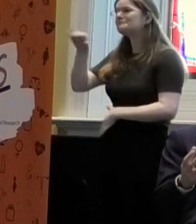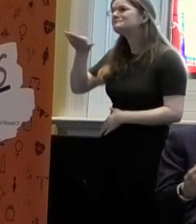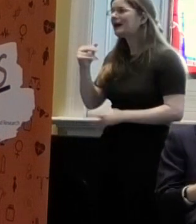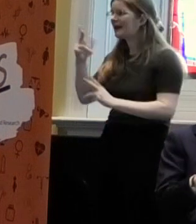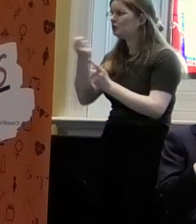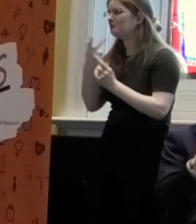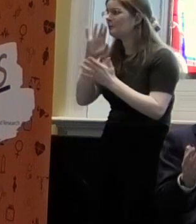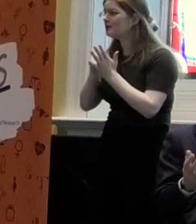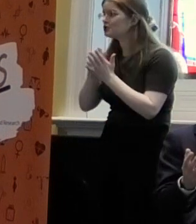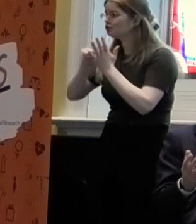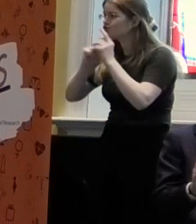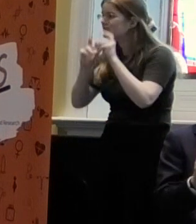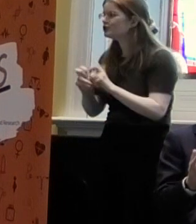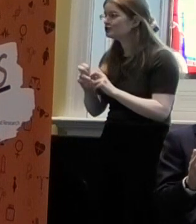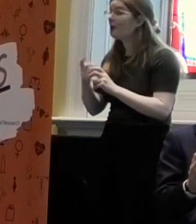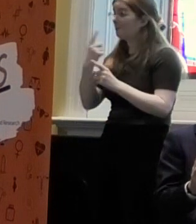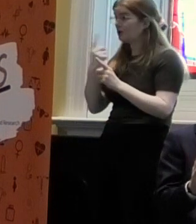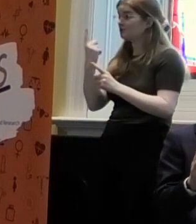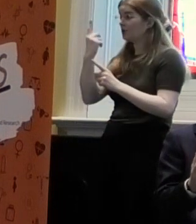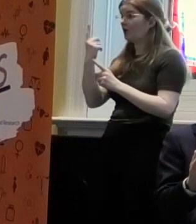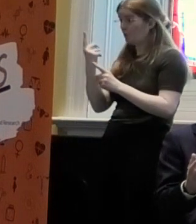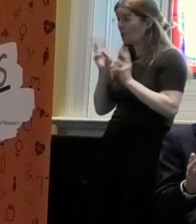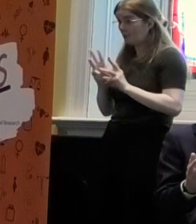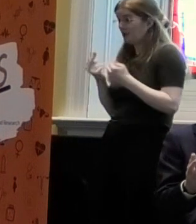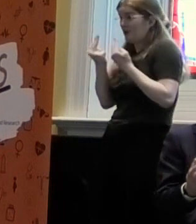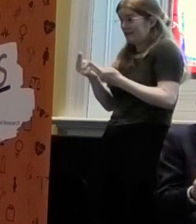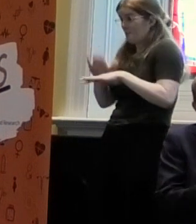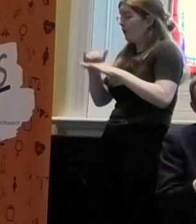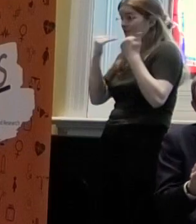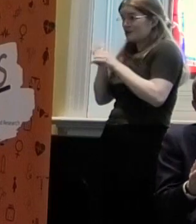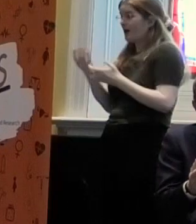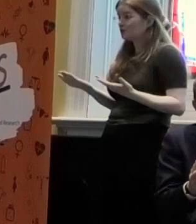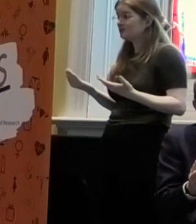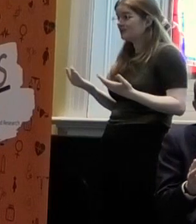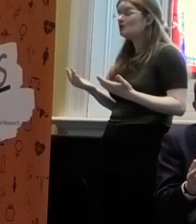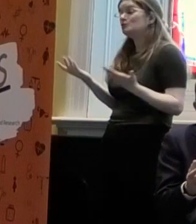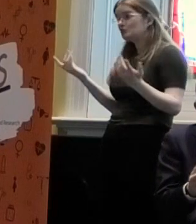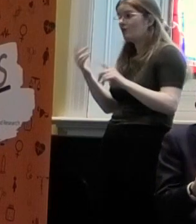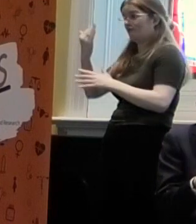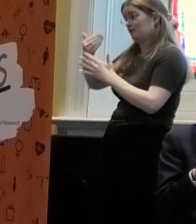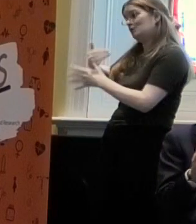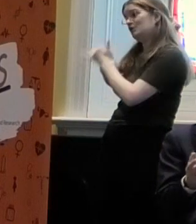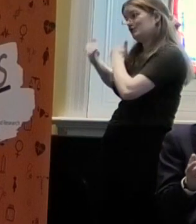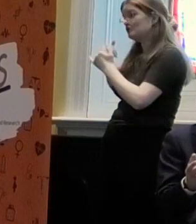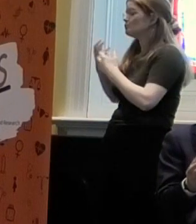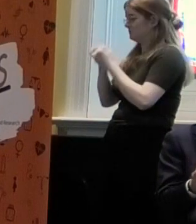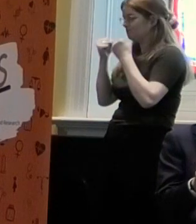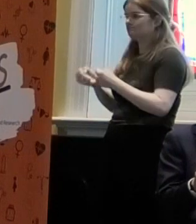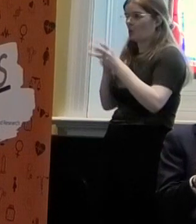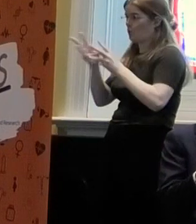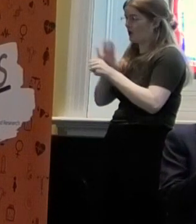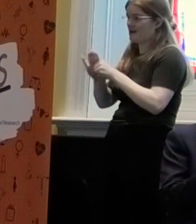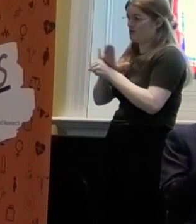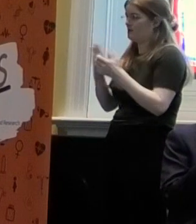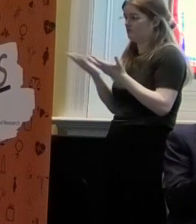of patients, it's an area in healthcare that we really need data on. So over the last couple of years, we've been doing a lot of work